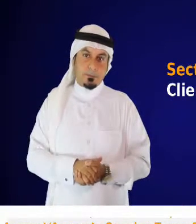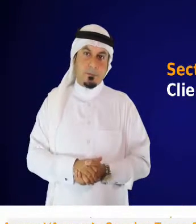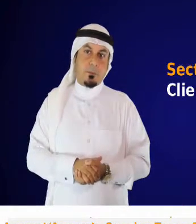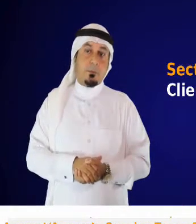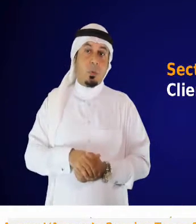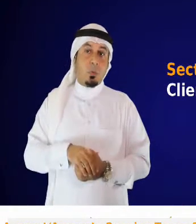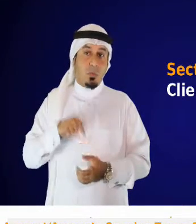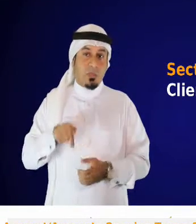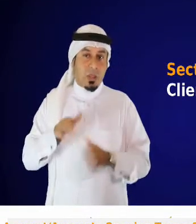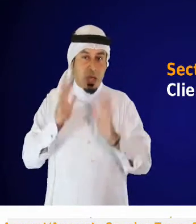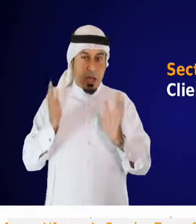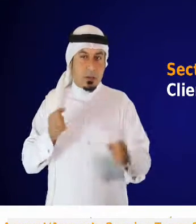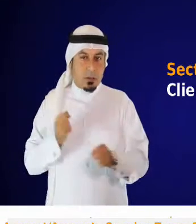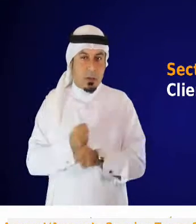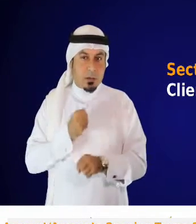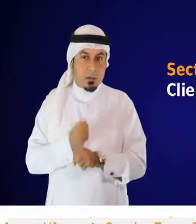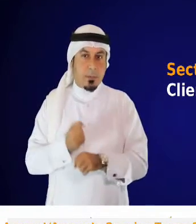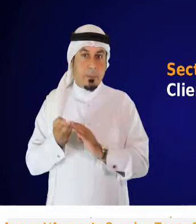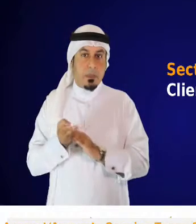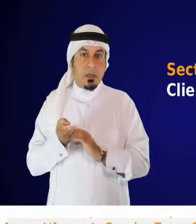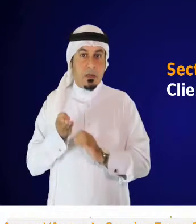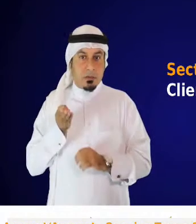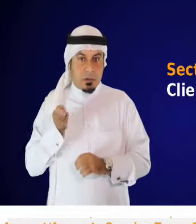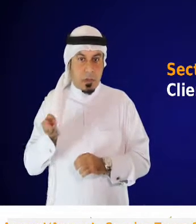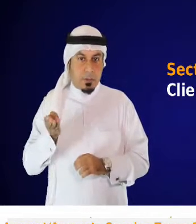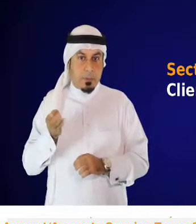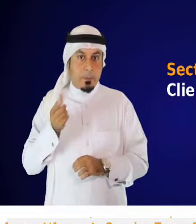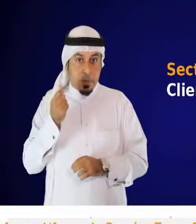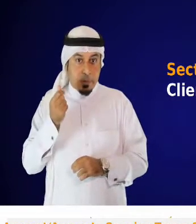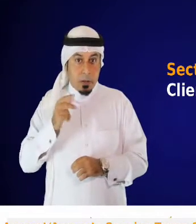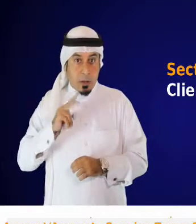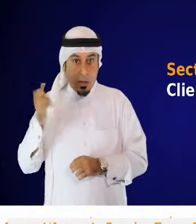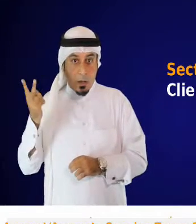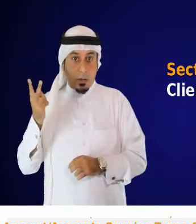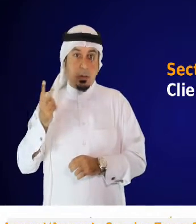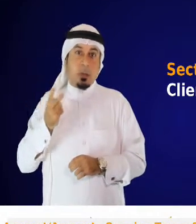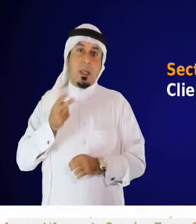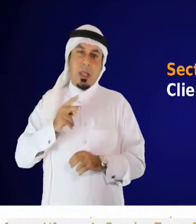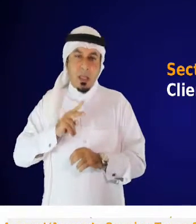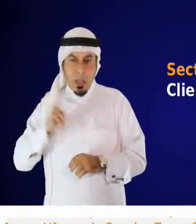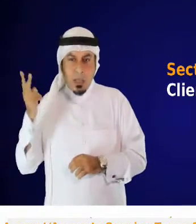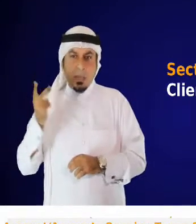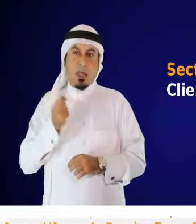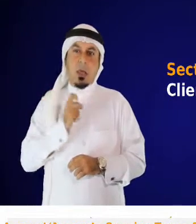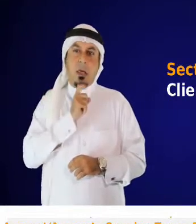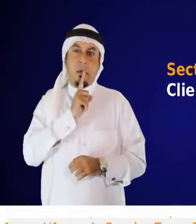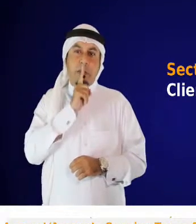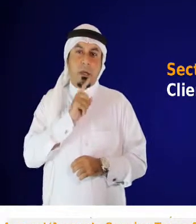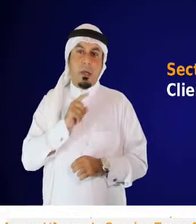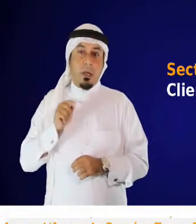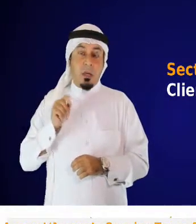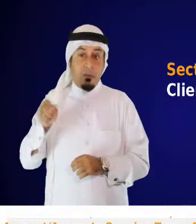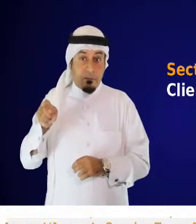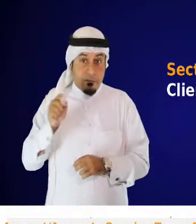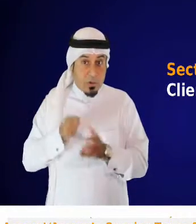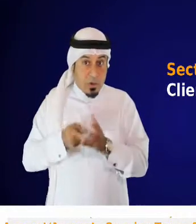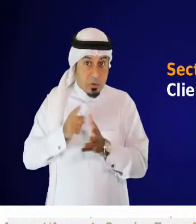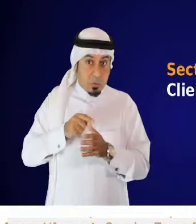11. When the ATM card is used in a currency other than Qatari riyals, Visa will convert the amount of the card transaction at the rate